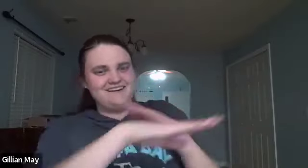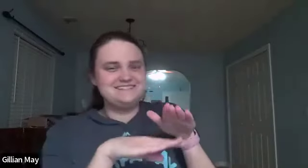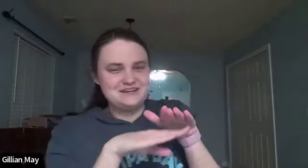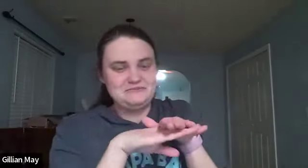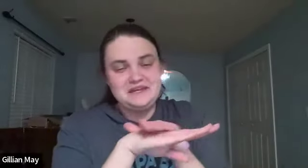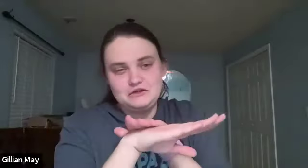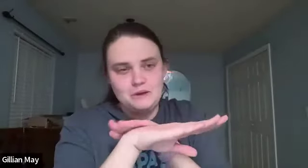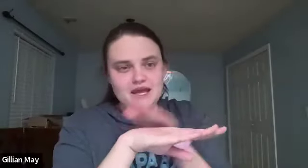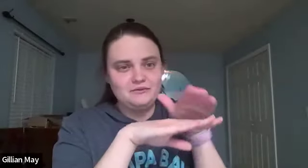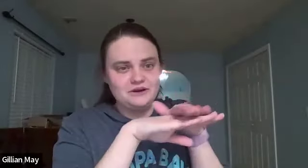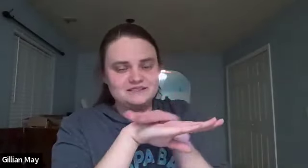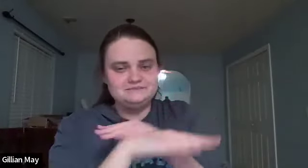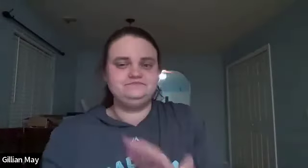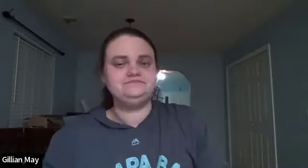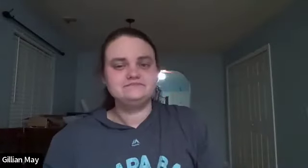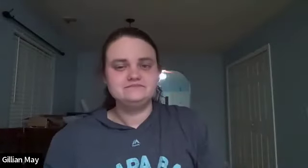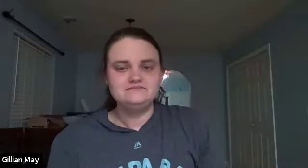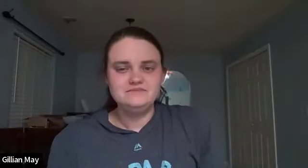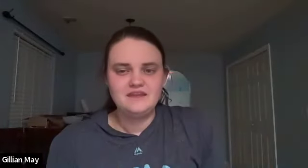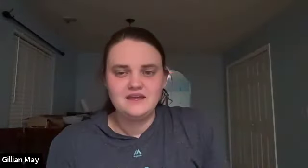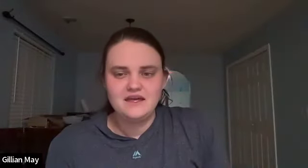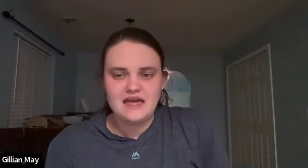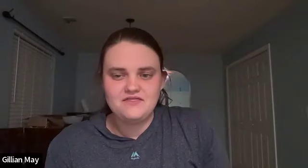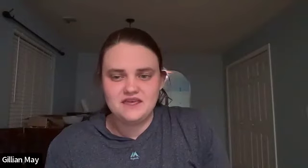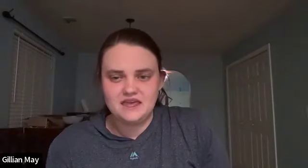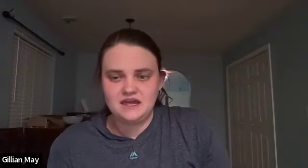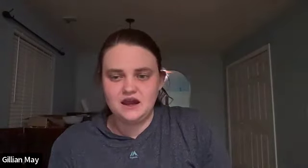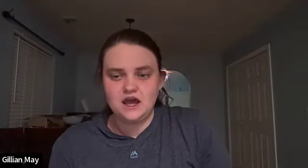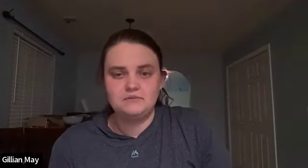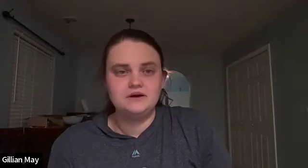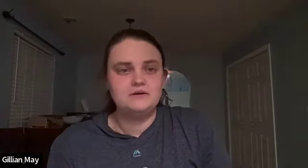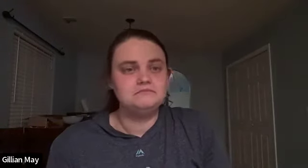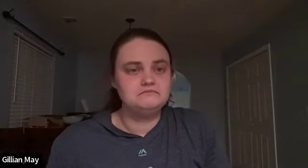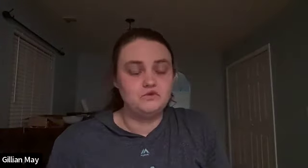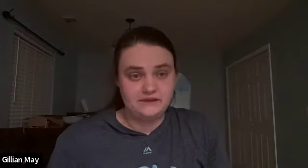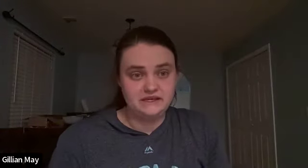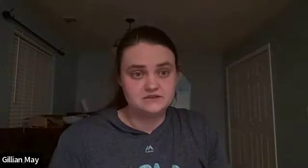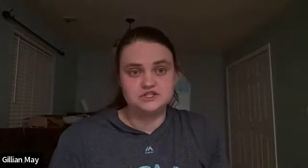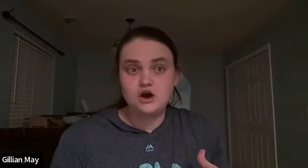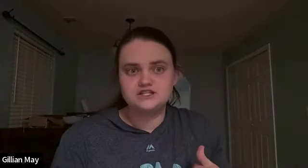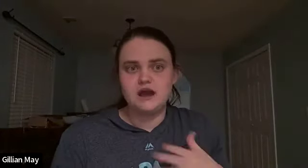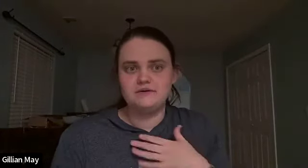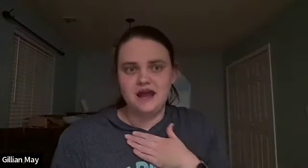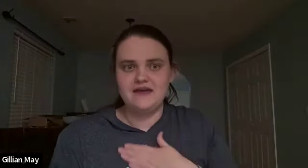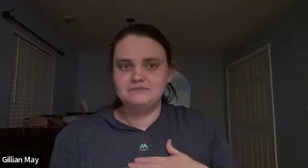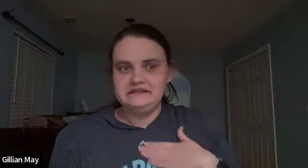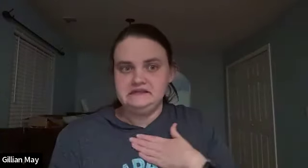across. So either way works. And then repeat, which also I would add that